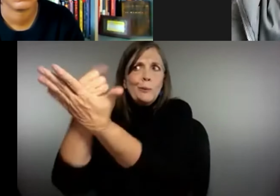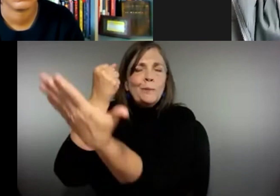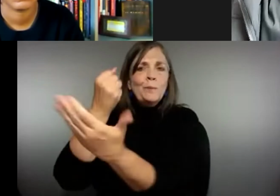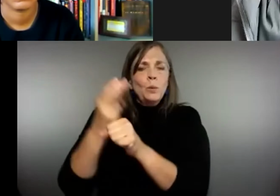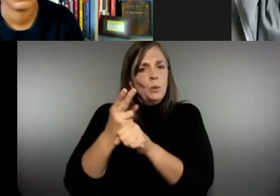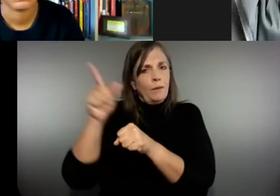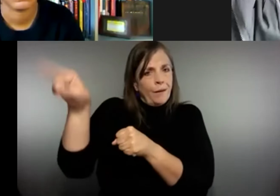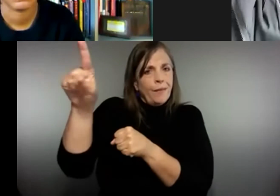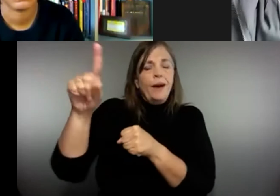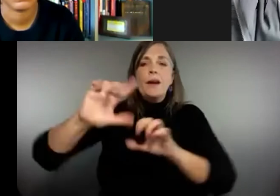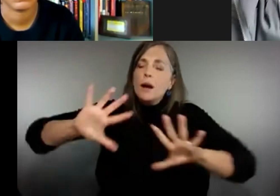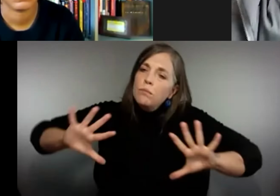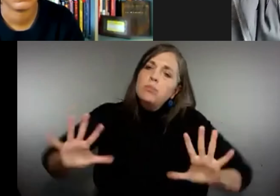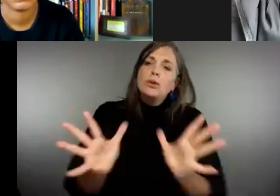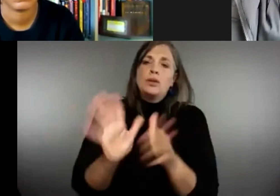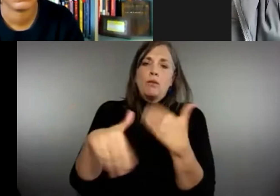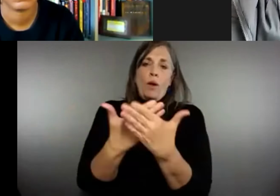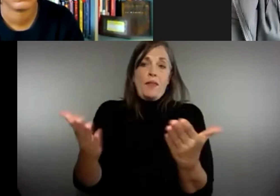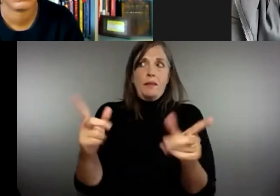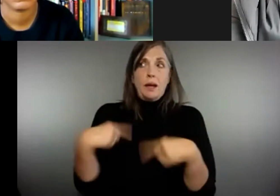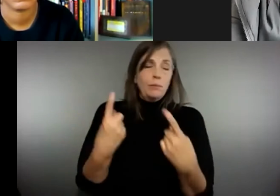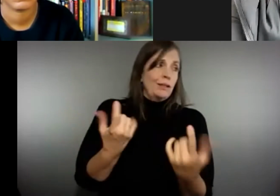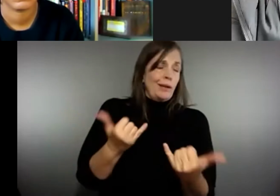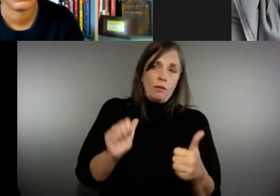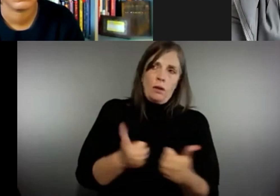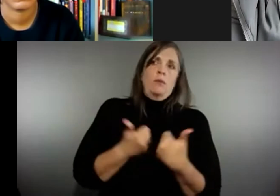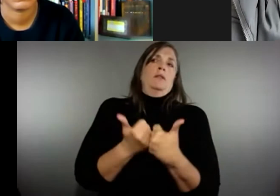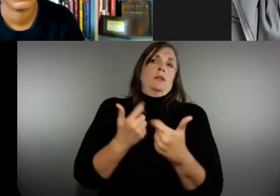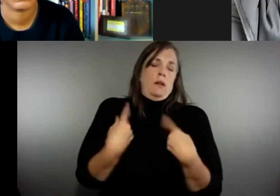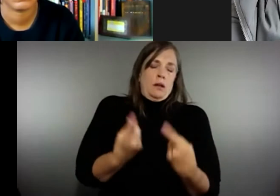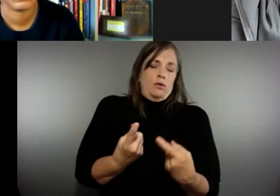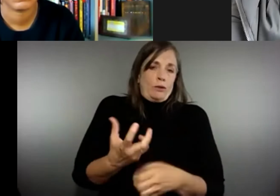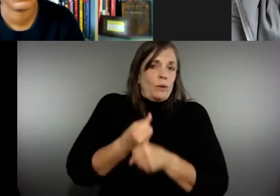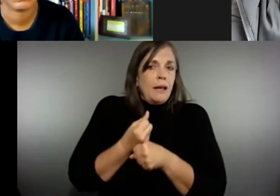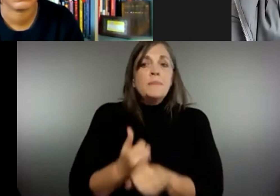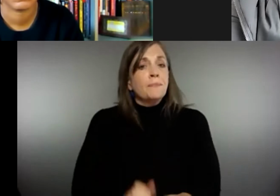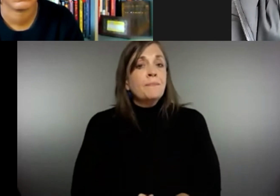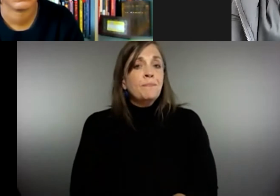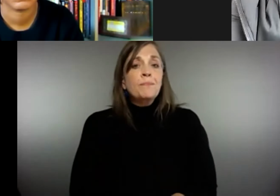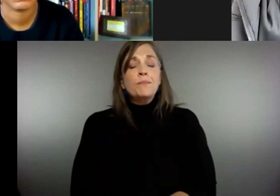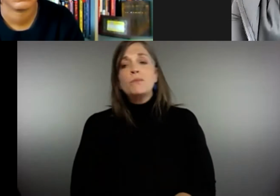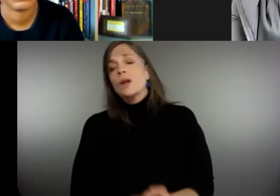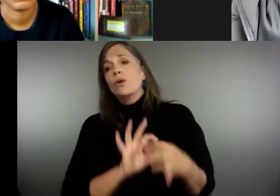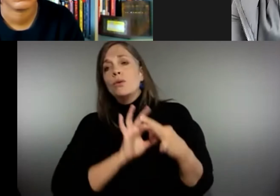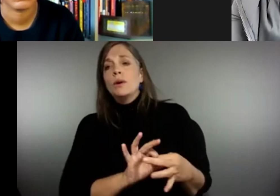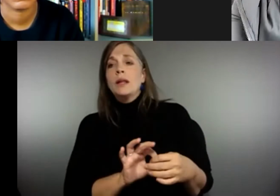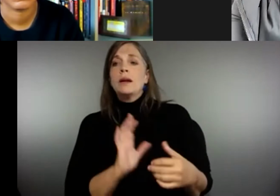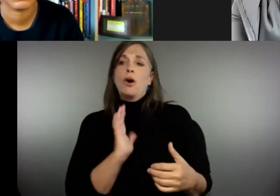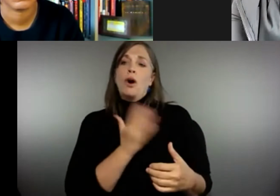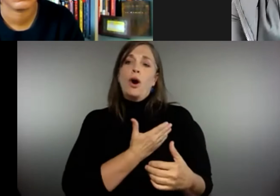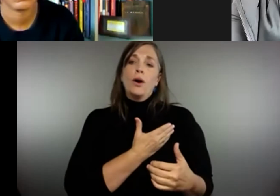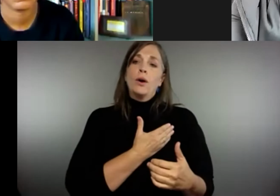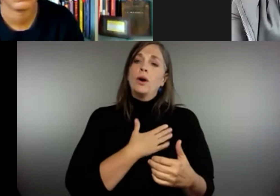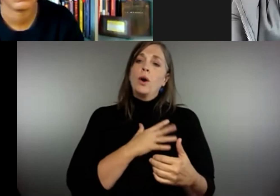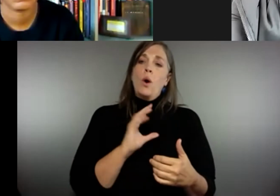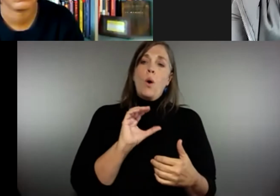for all of the things that um up until now have been so challenging for us to get in terms of uh our own reimbursements our health insurance and